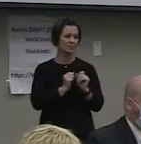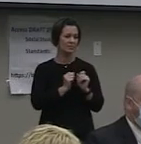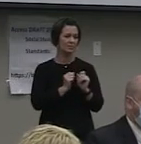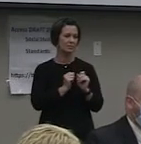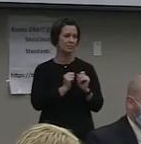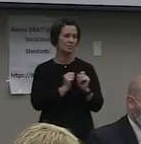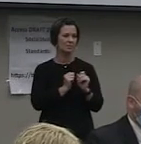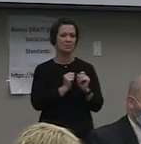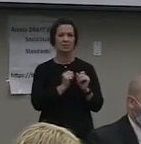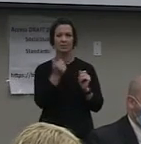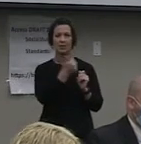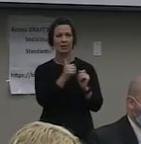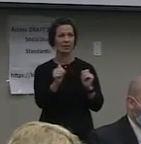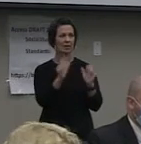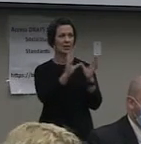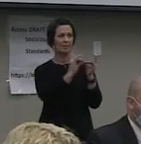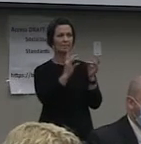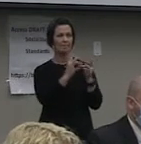Do we have any public comment?